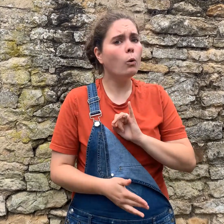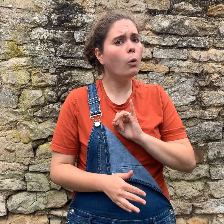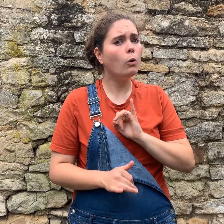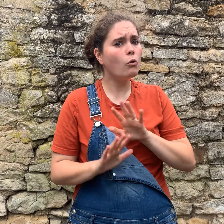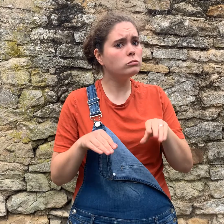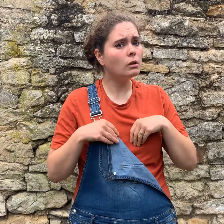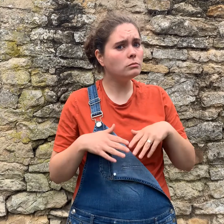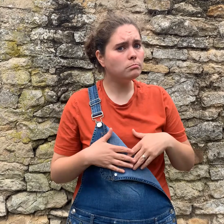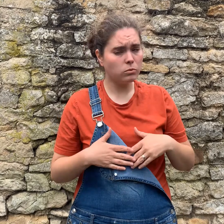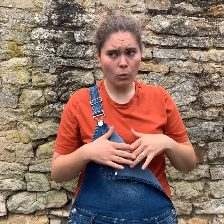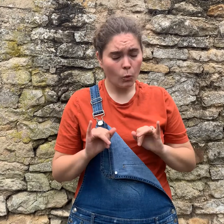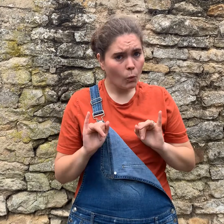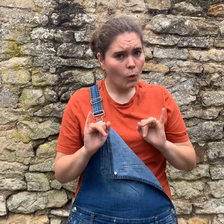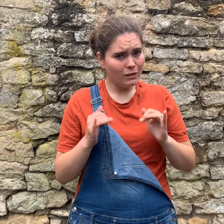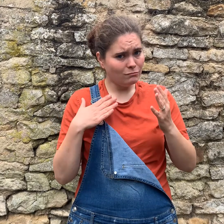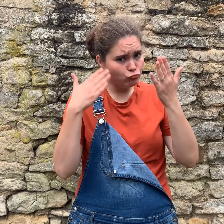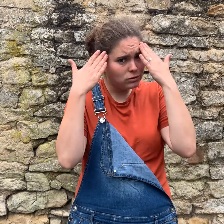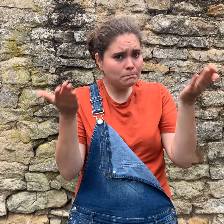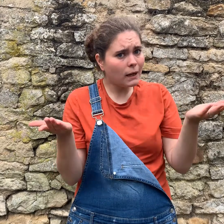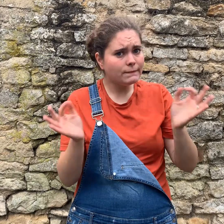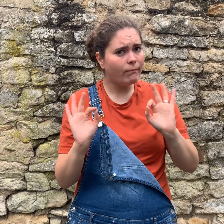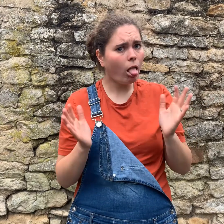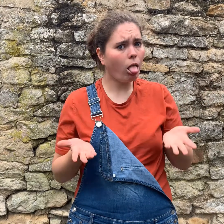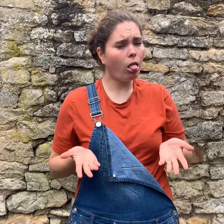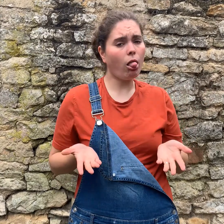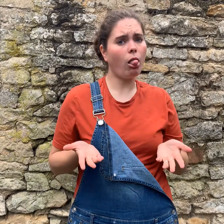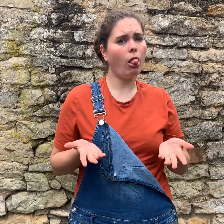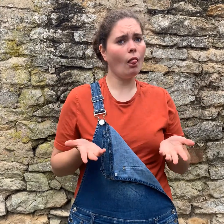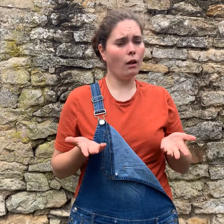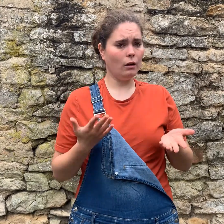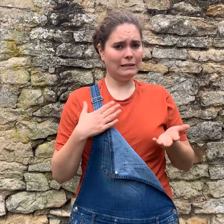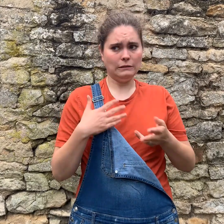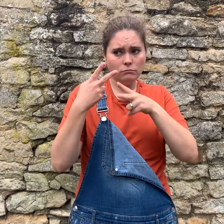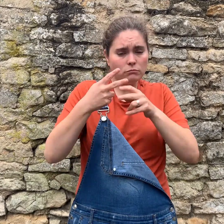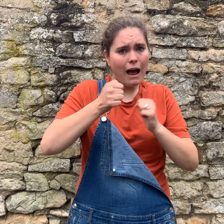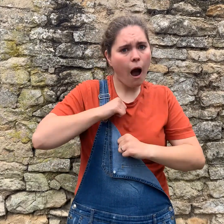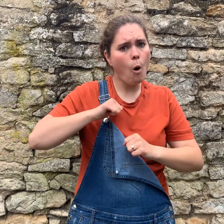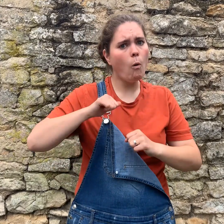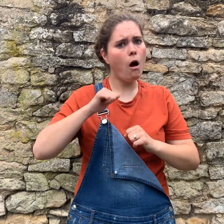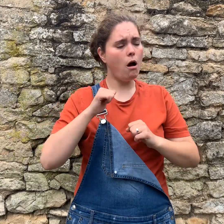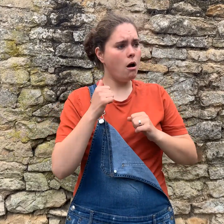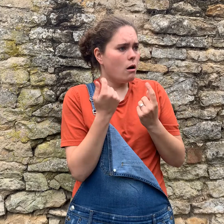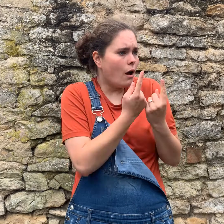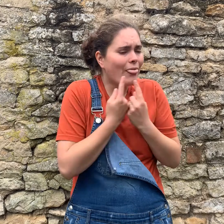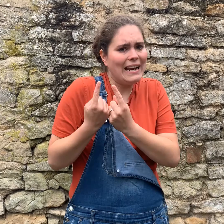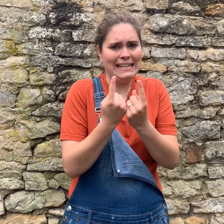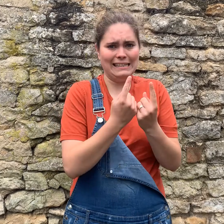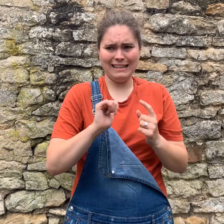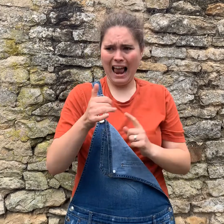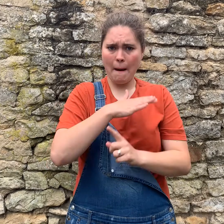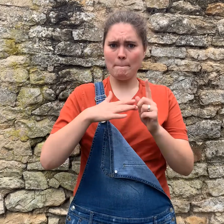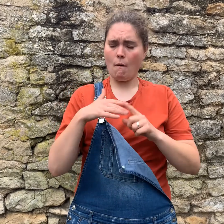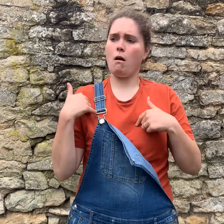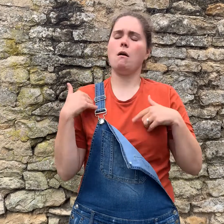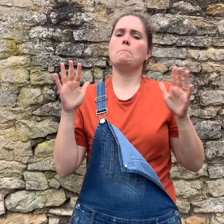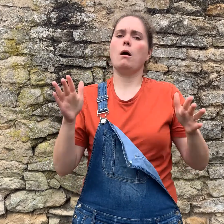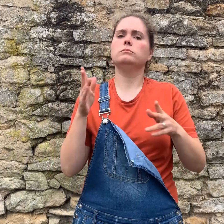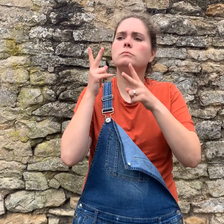stomping on broken gates, that's just not acceptable. That's awful. It's not respectful at all. We have to look after our things in our